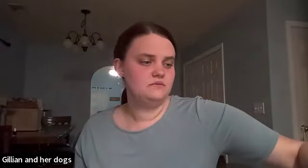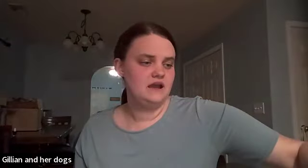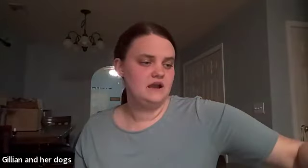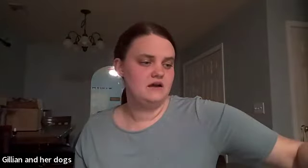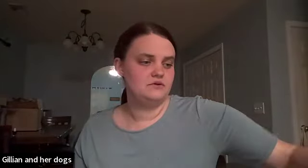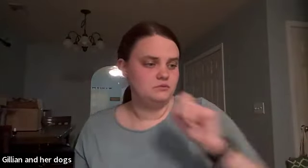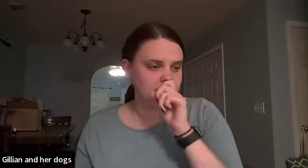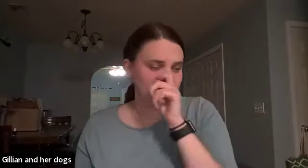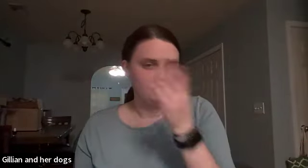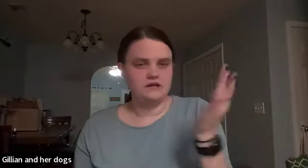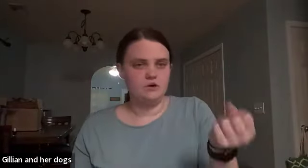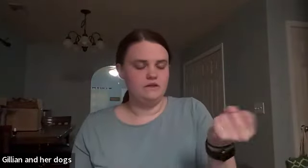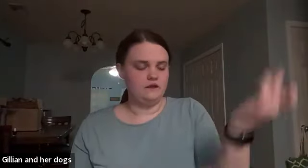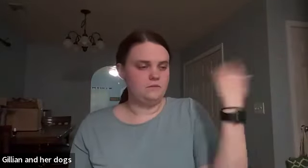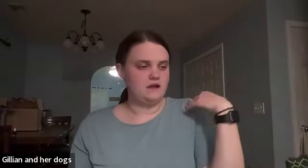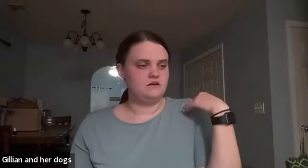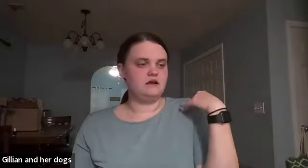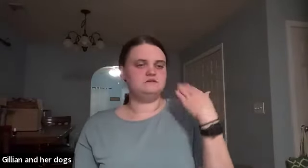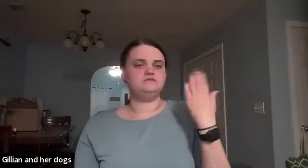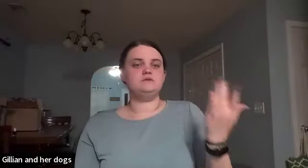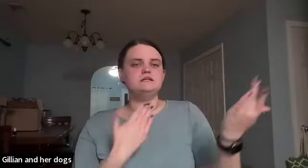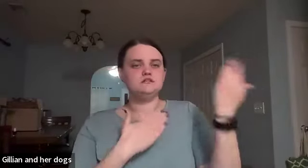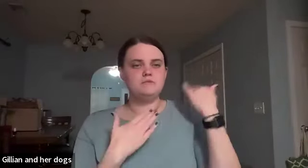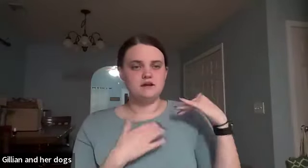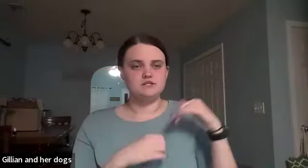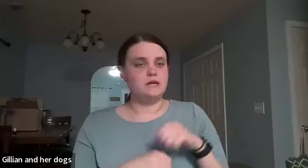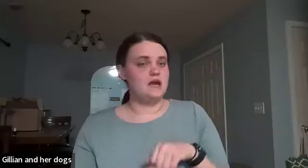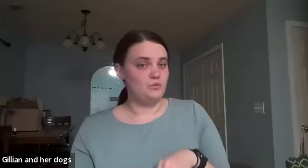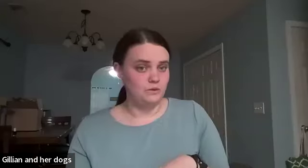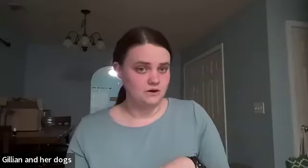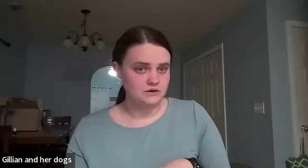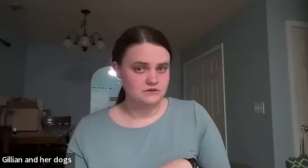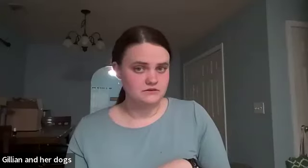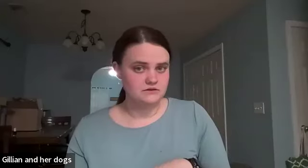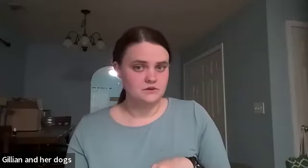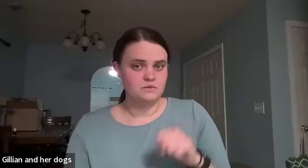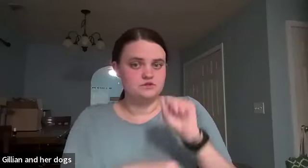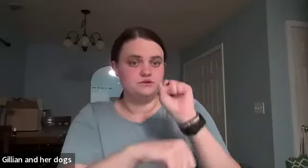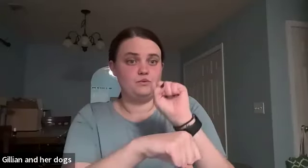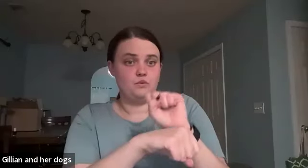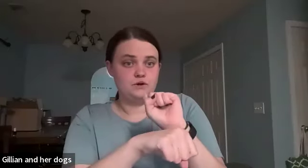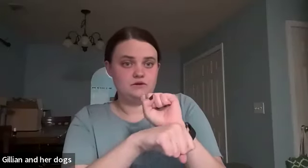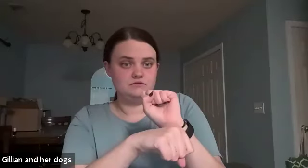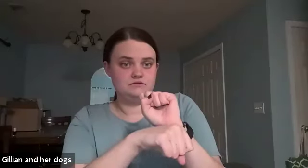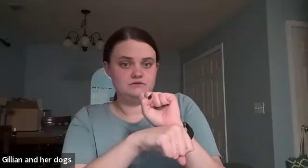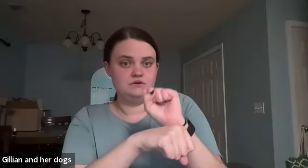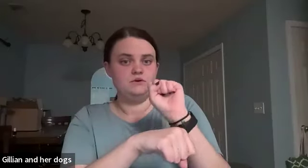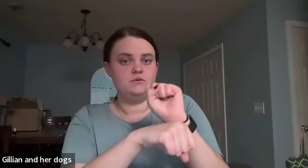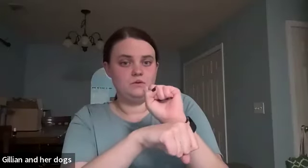Then we have, oh wait, I wanted to hold and go back. Okay, so let's go back. So we had work, which was work,